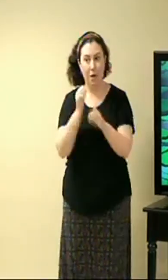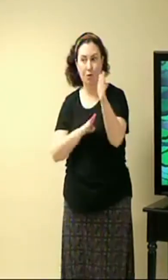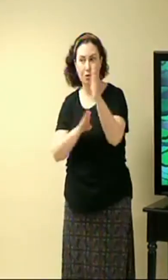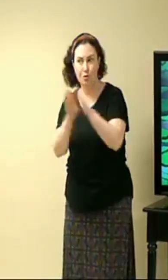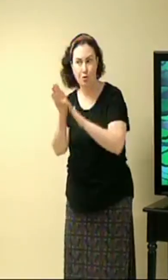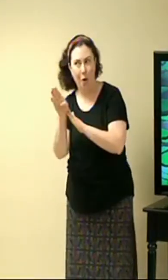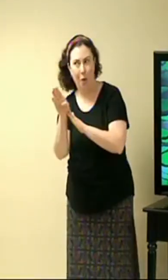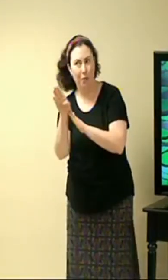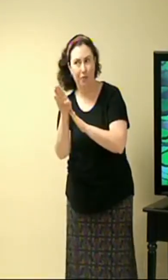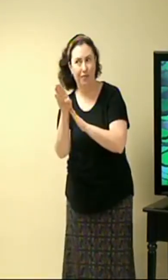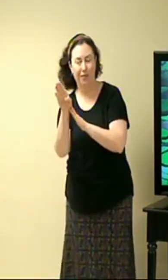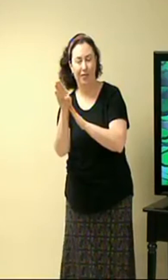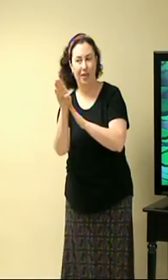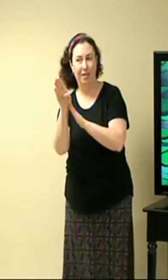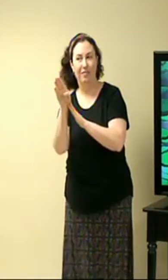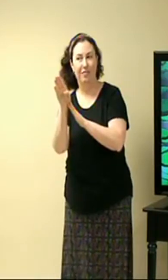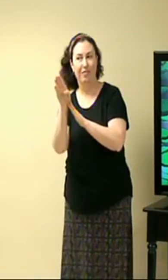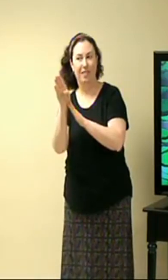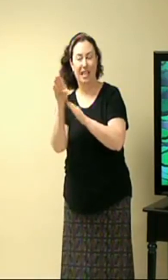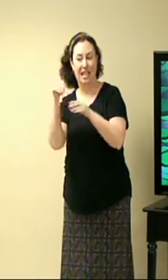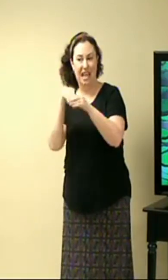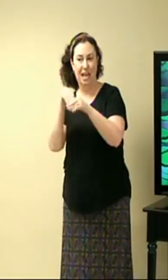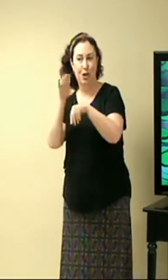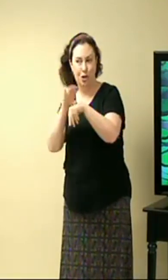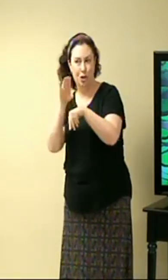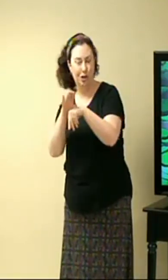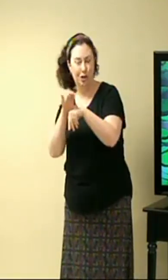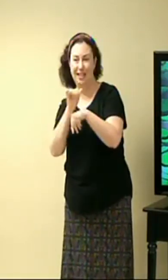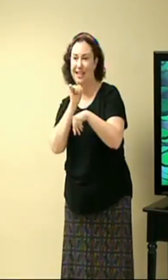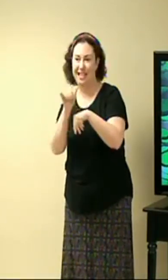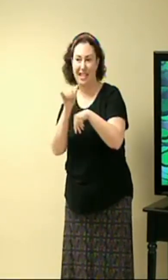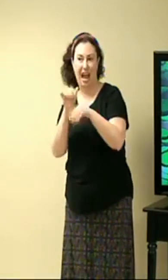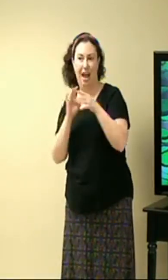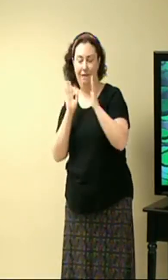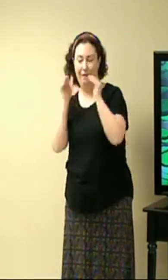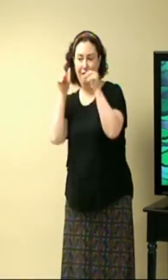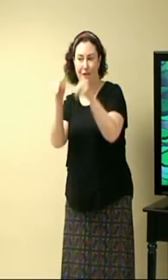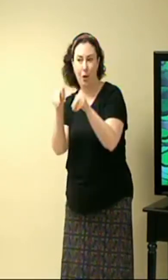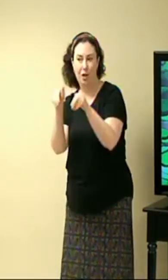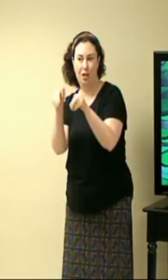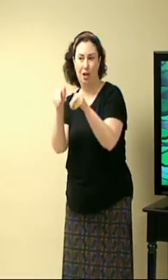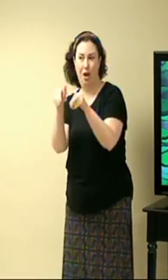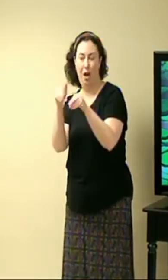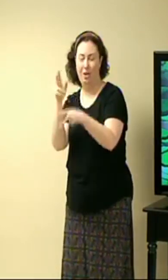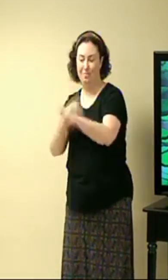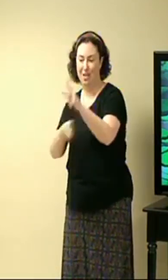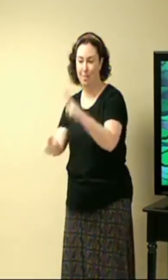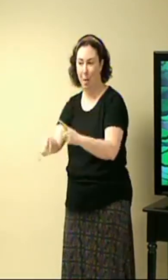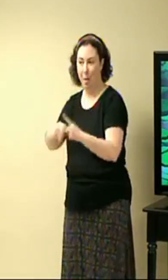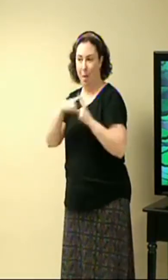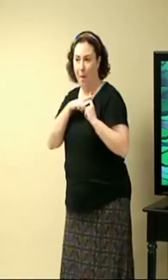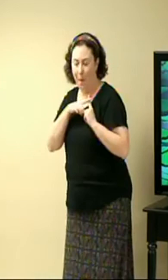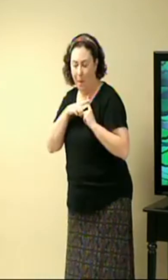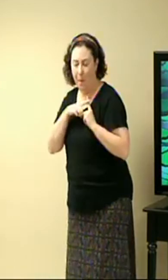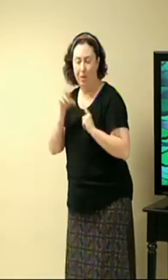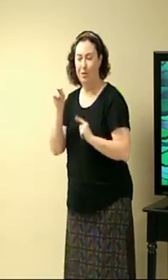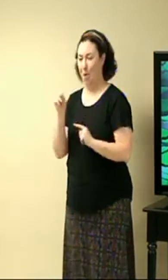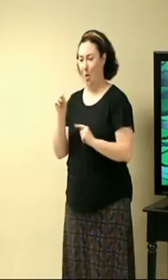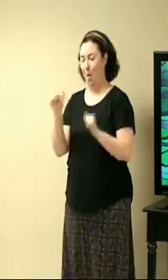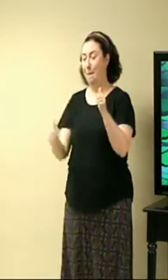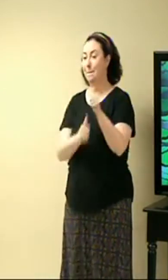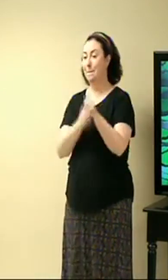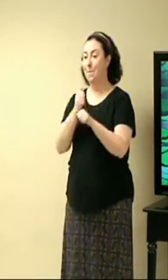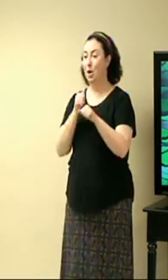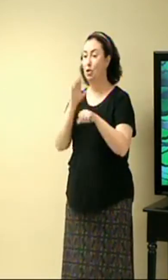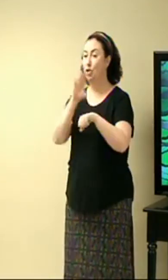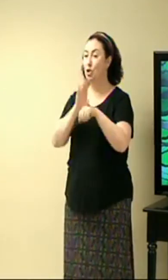to someone who's not a Christian. Watch them meet Jesus and have them get plugged in the church. Most church growth is marketing done from one church to another